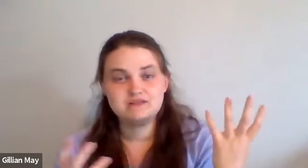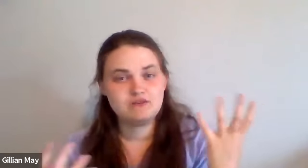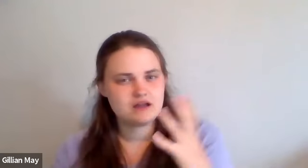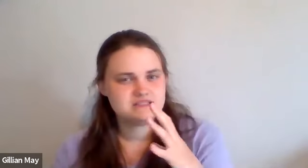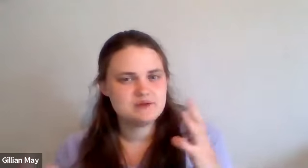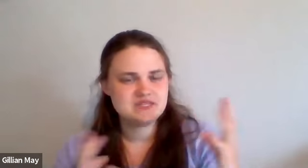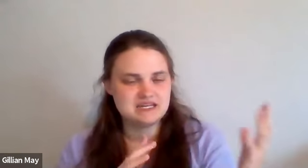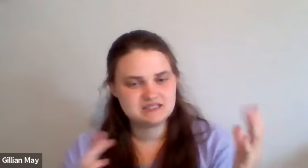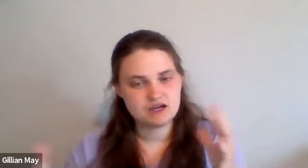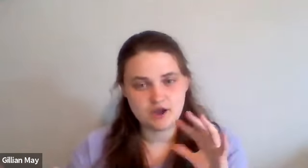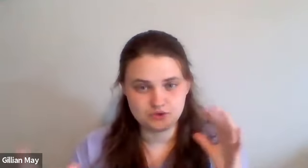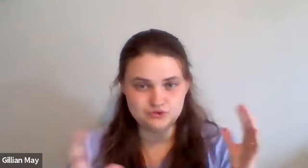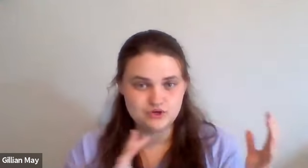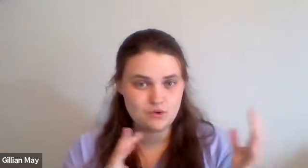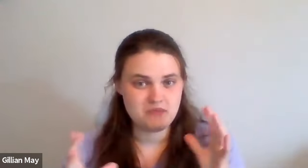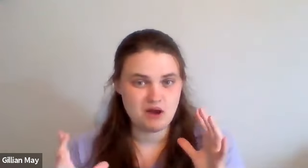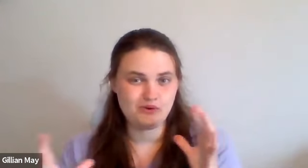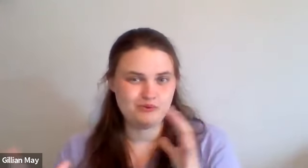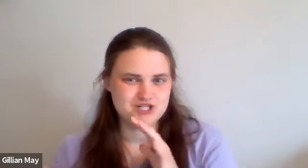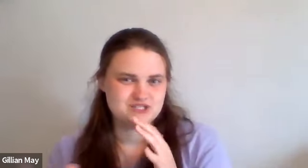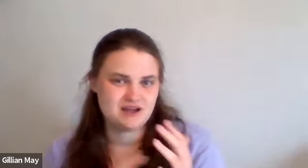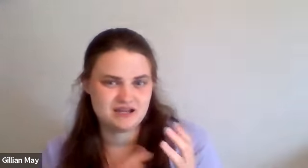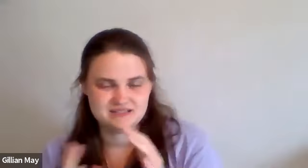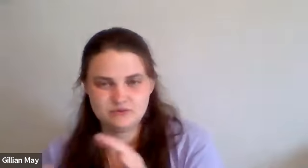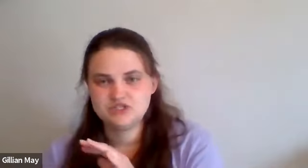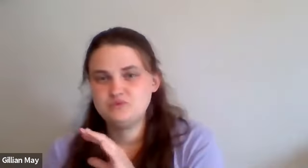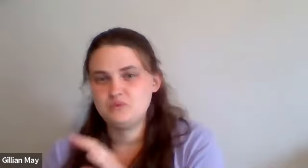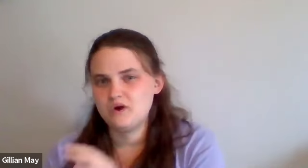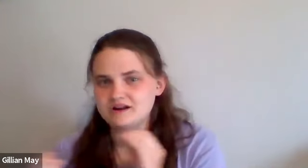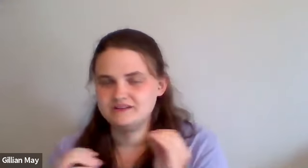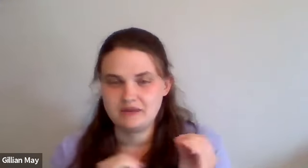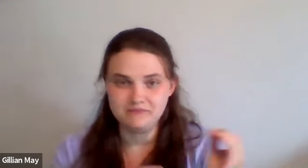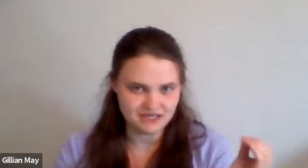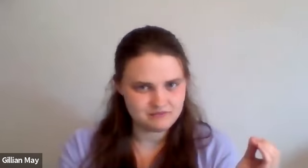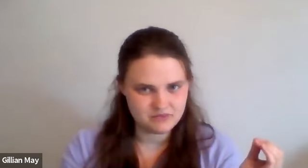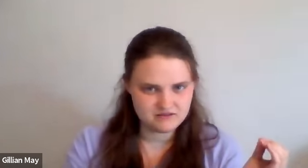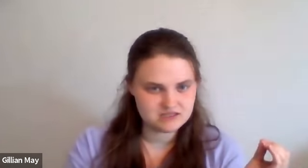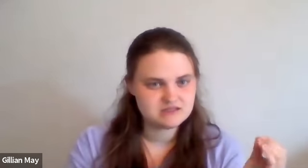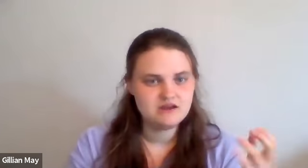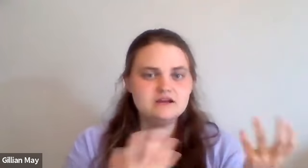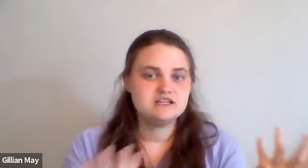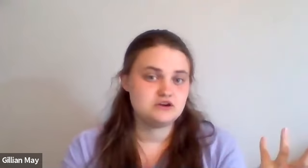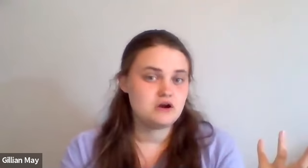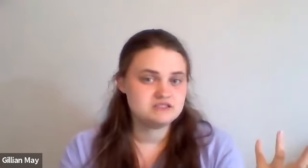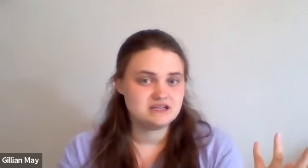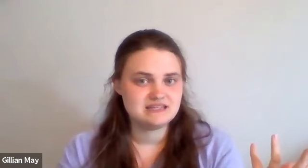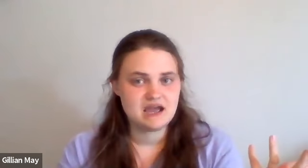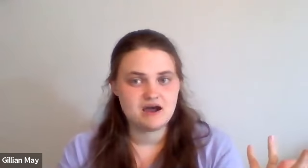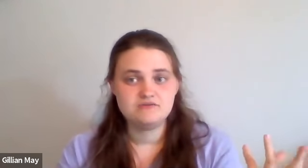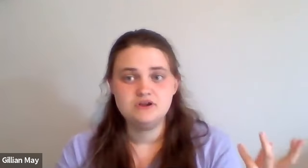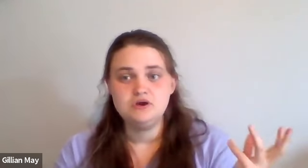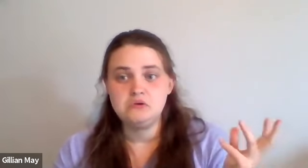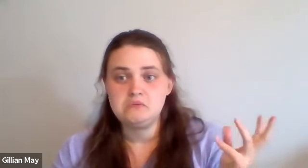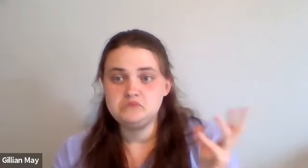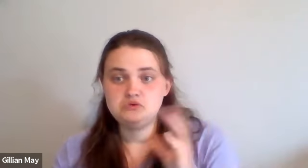a lot of times that is kind of how you go about which word are they meaning by this. Because there are signs that you can